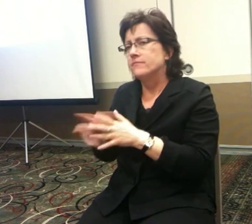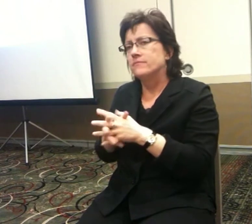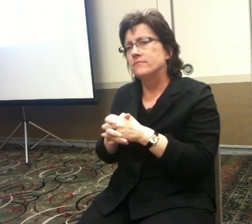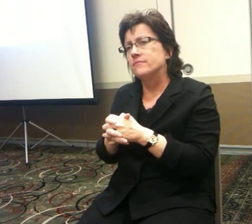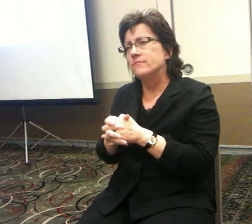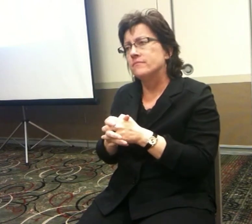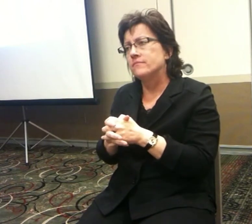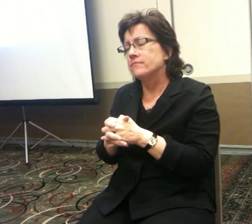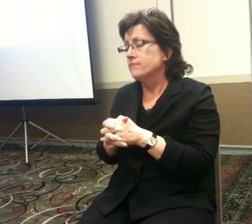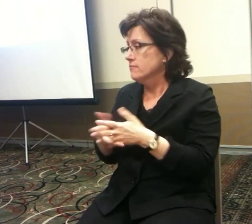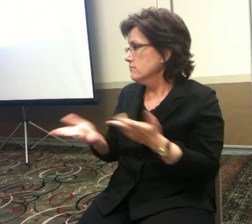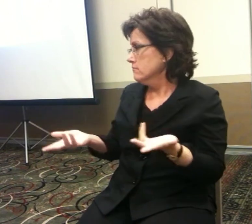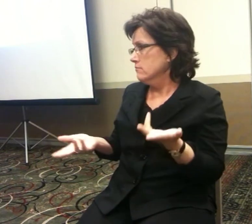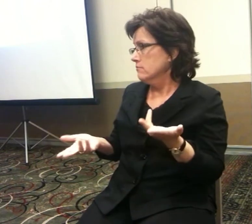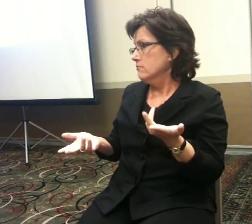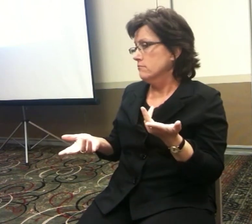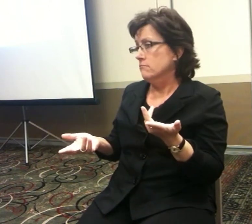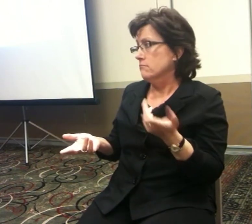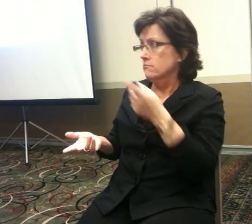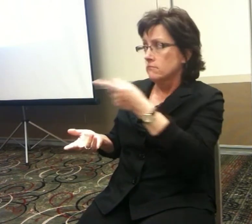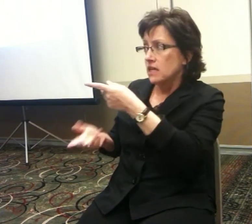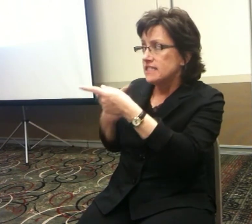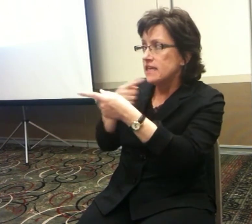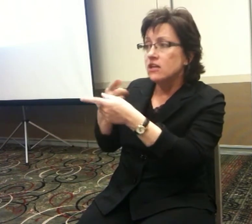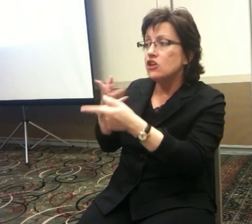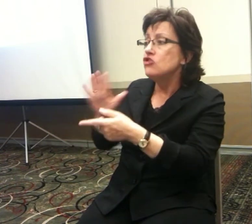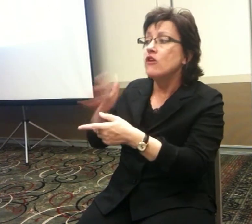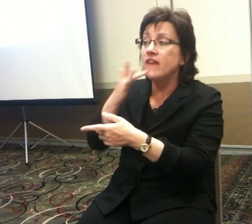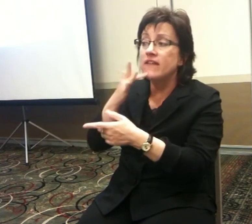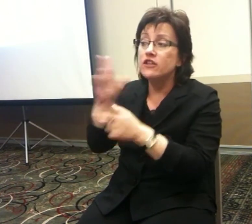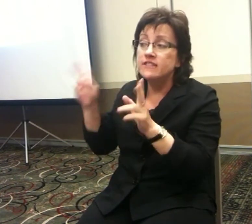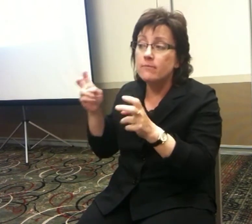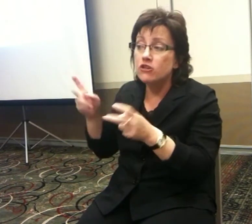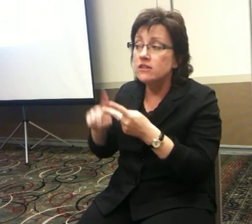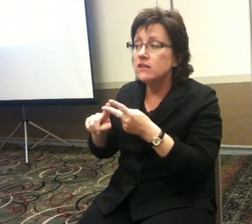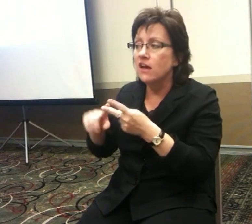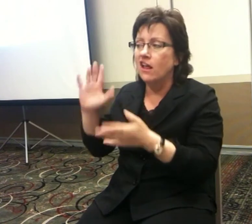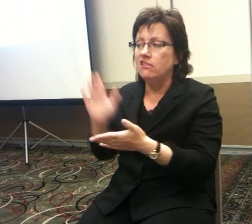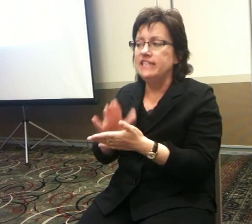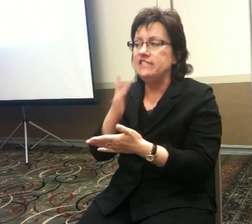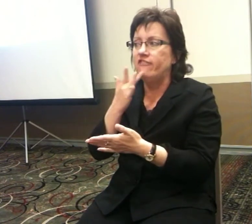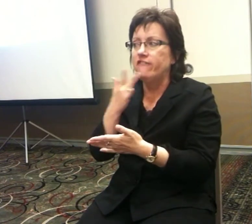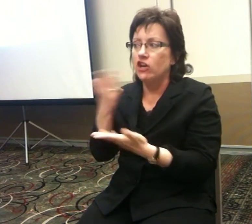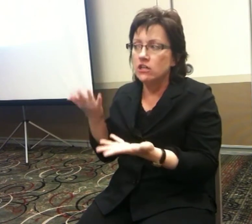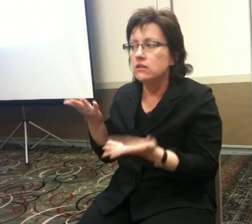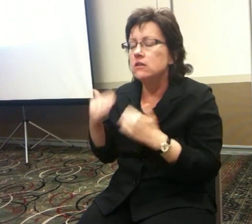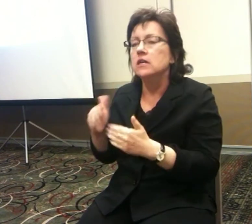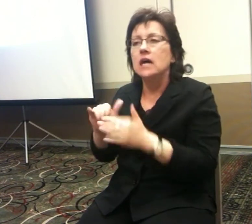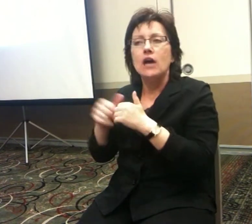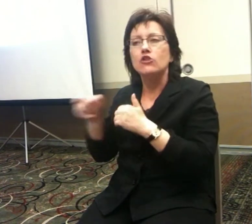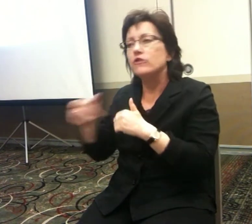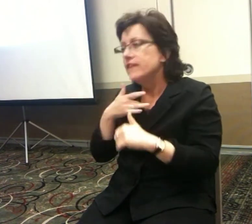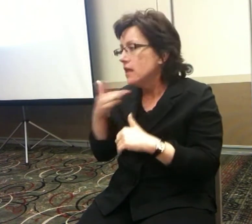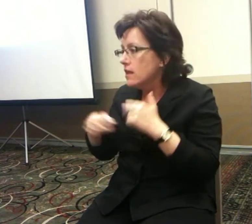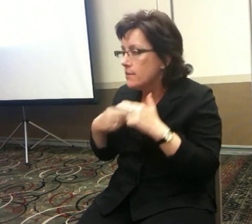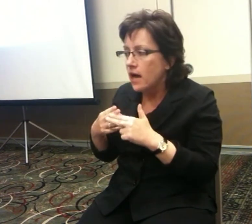favorite subject? What's your least favorite subject? How do you feel about, the others in class when